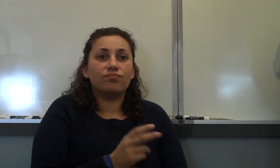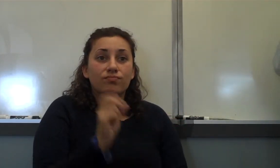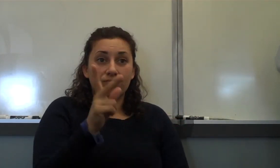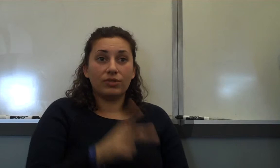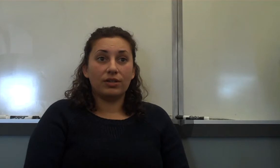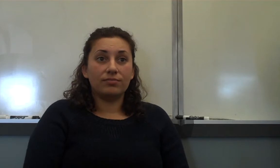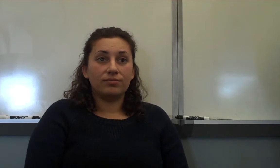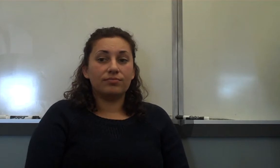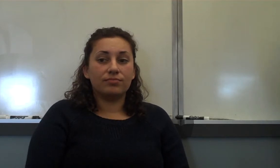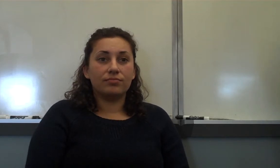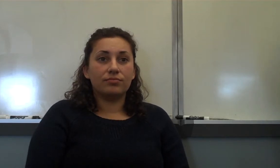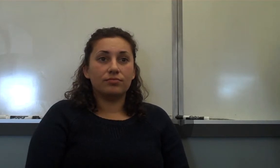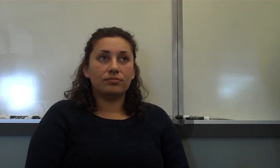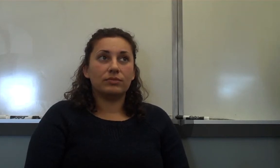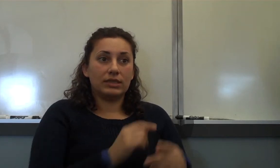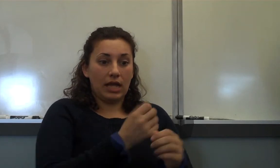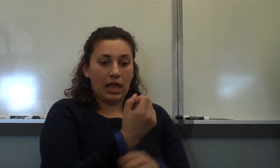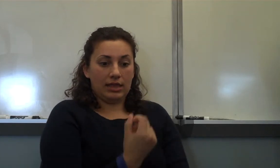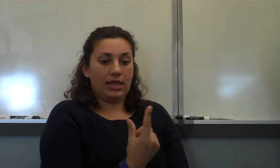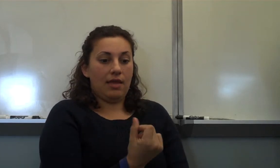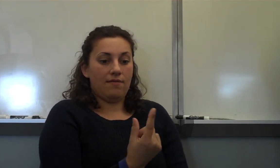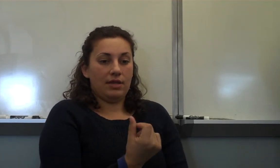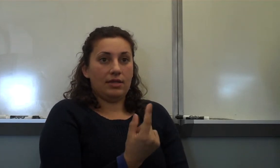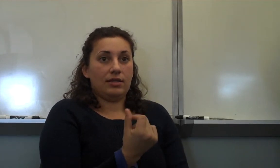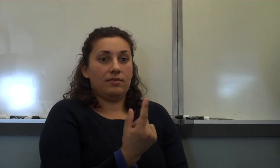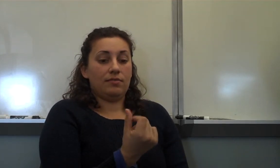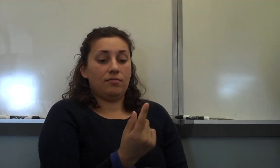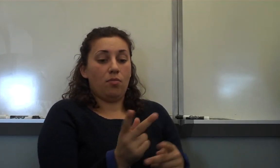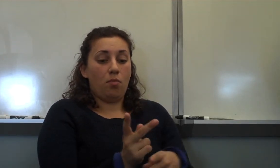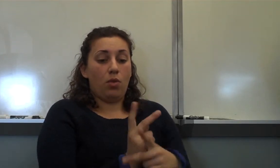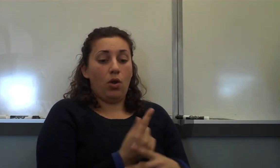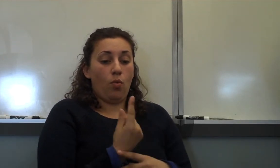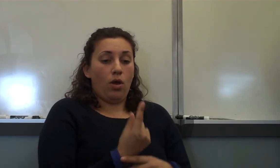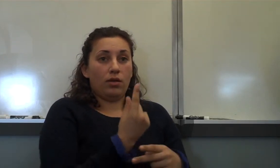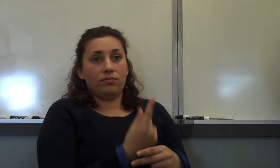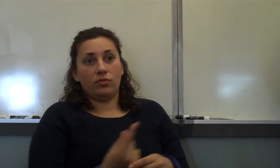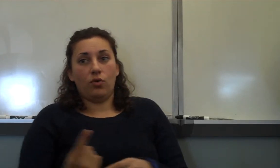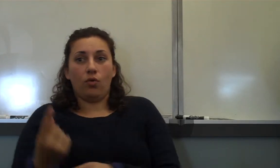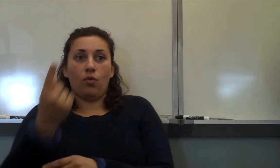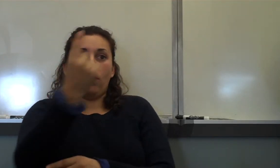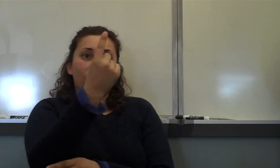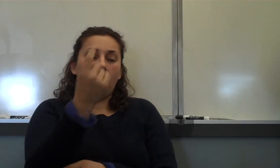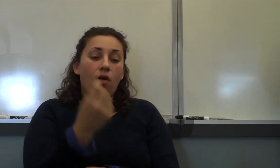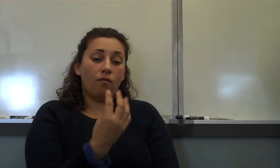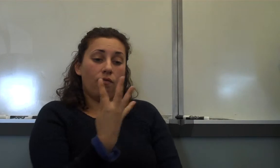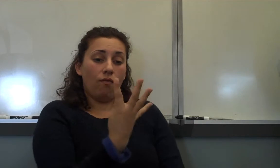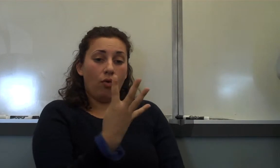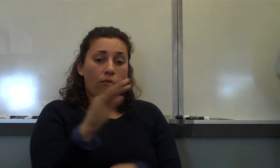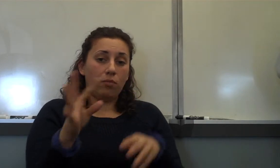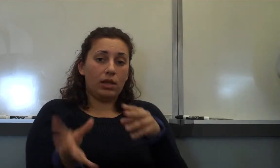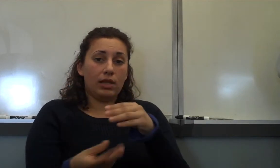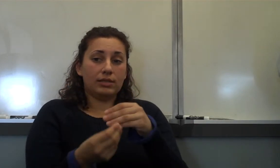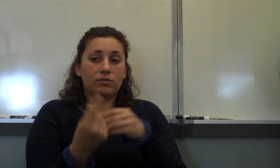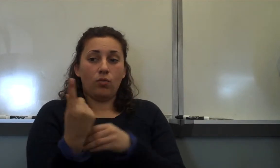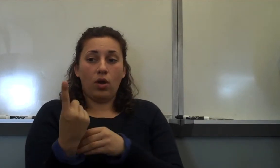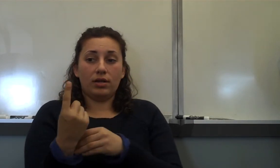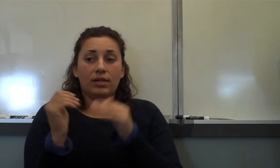This gives you 11, carry 1 over. That gives you a 4 plus 1 is 5, and that gives you a 9